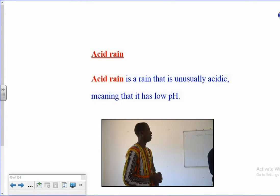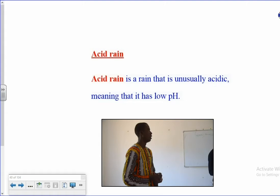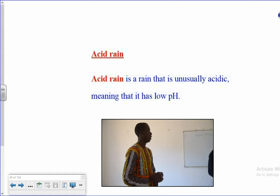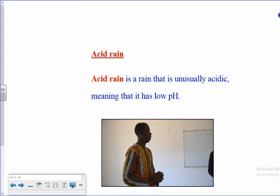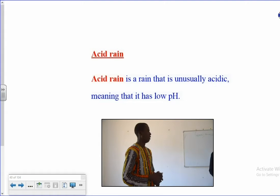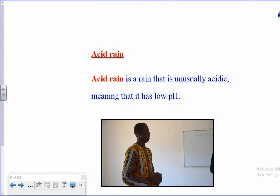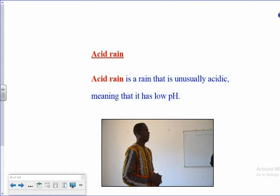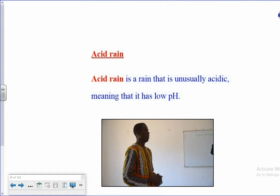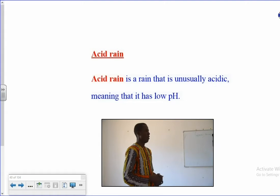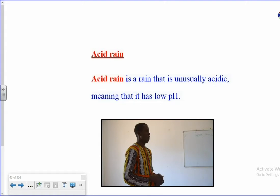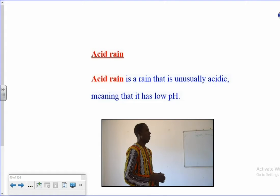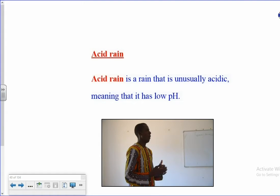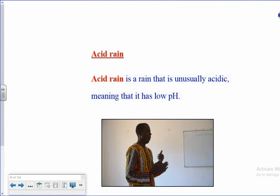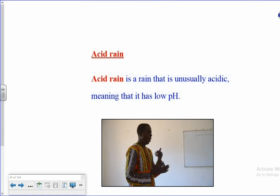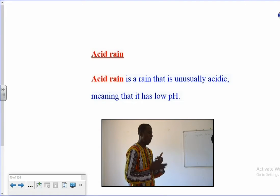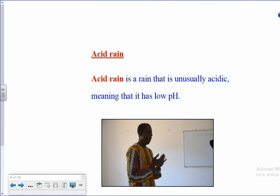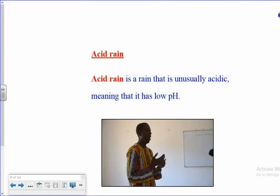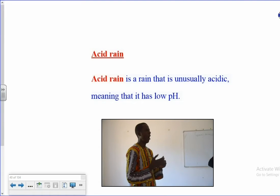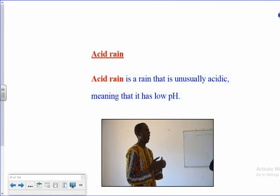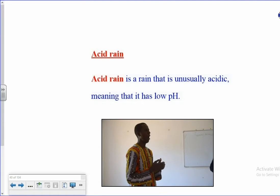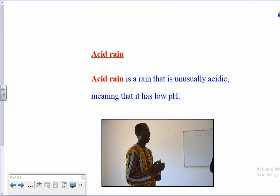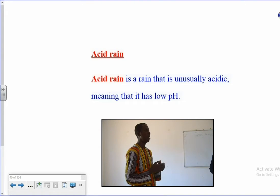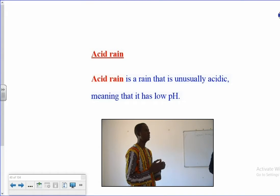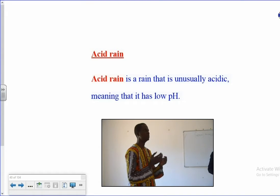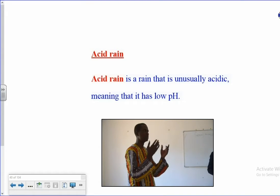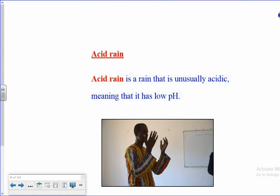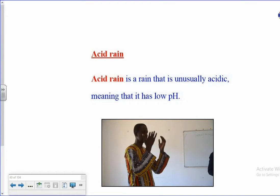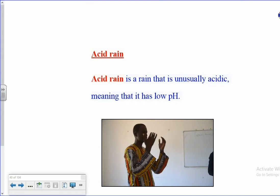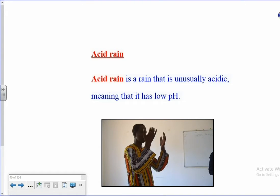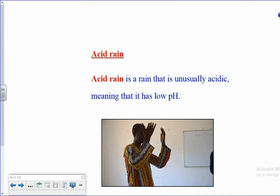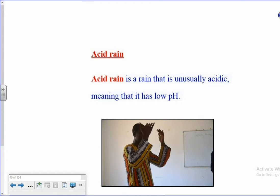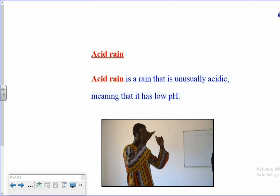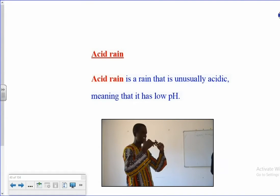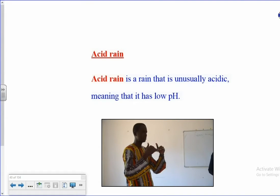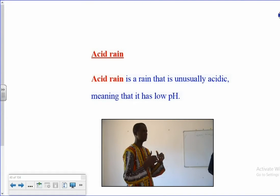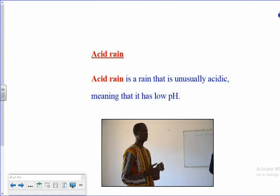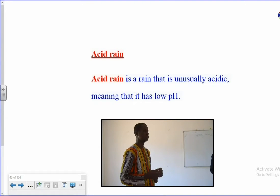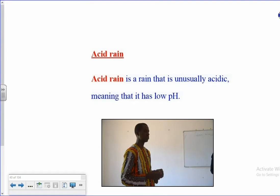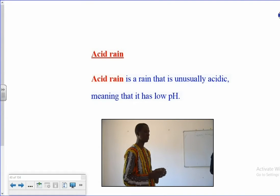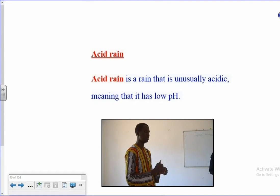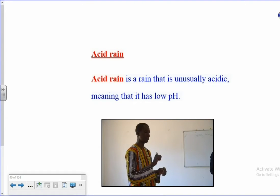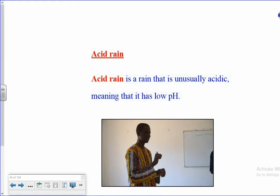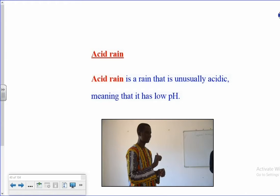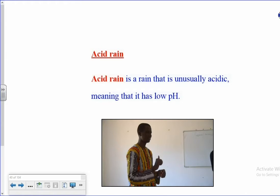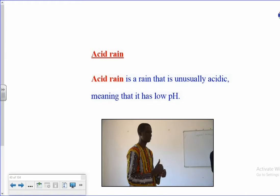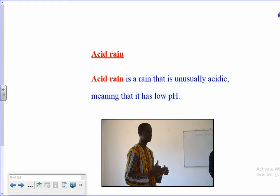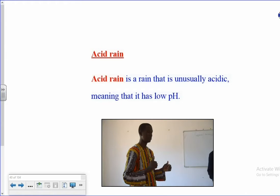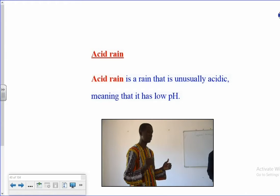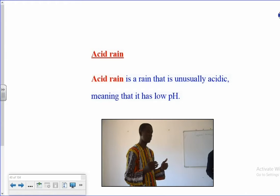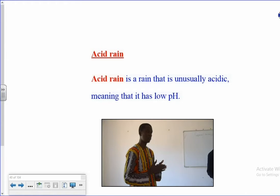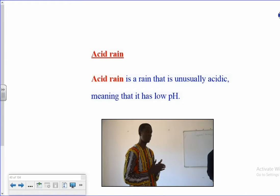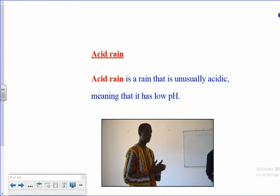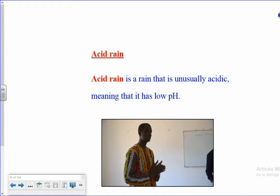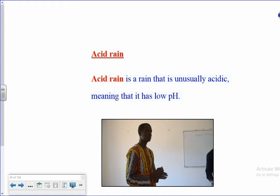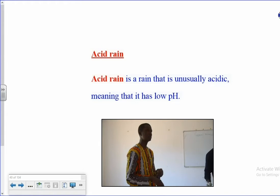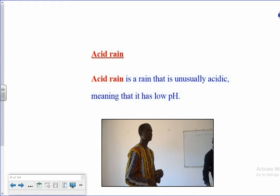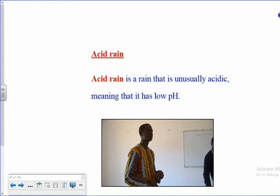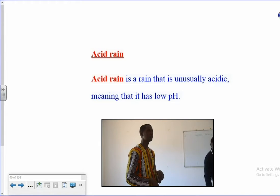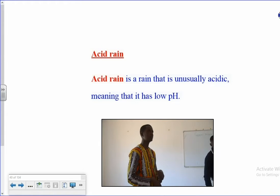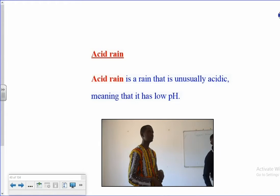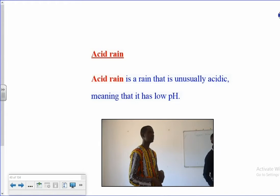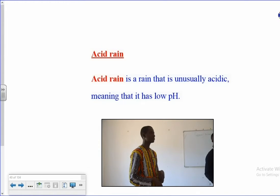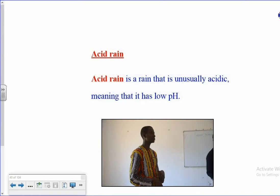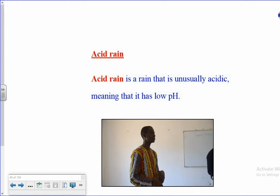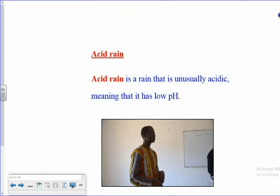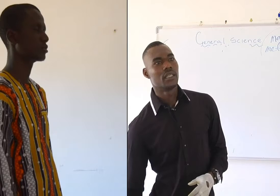becomes acidic as it fell down from the clouds. Before it hit the ground, it becomes acidic. How?